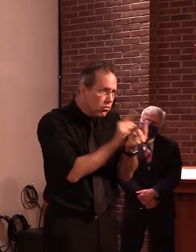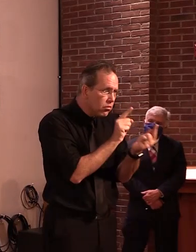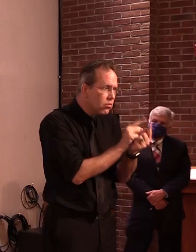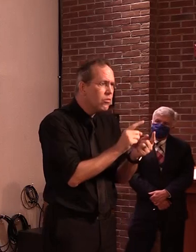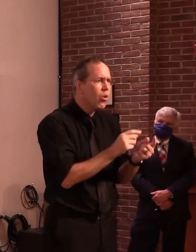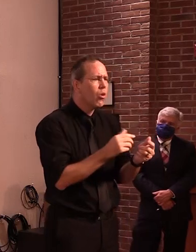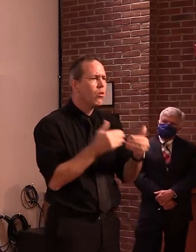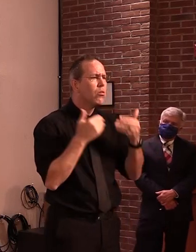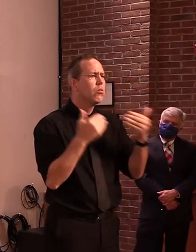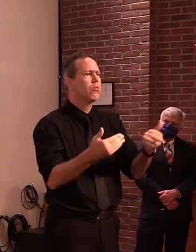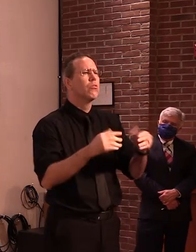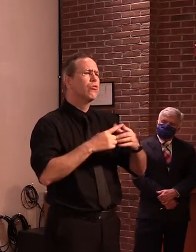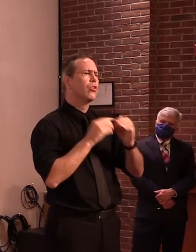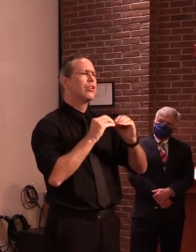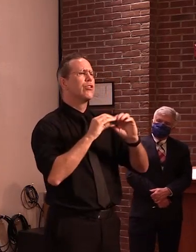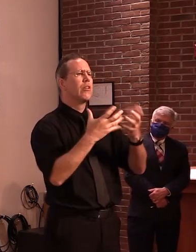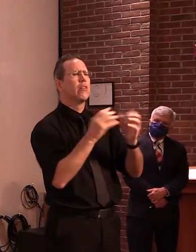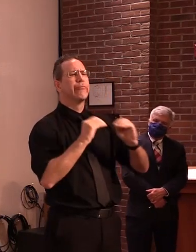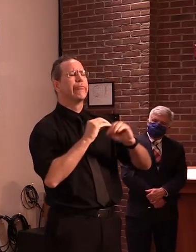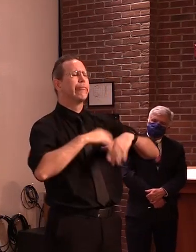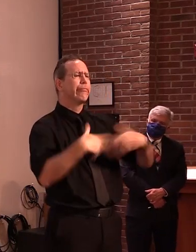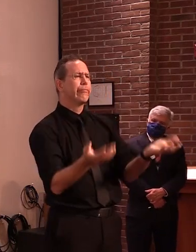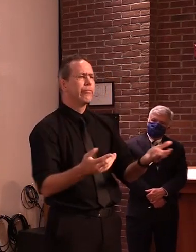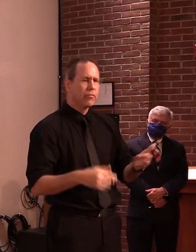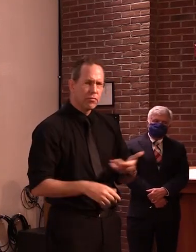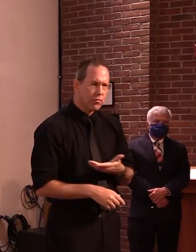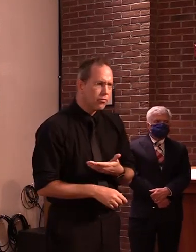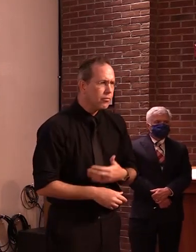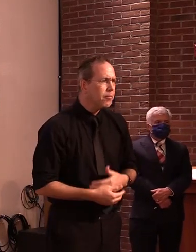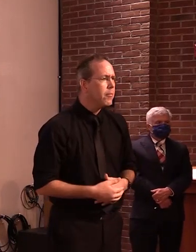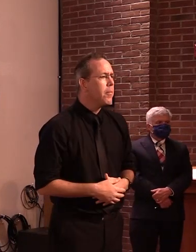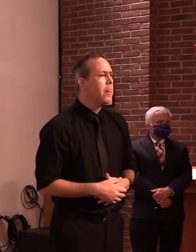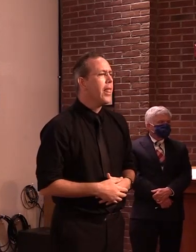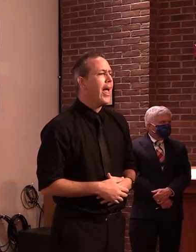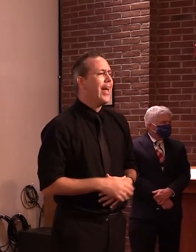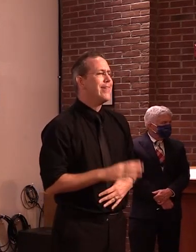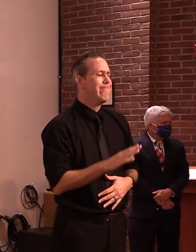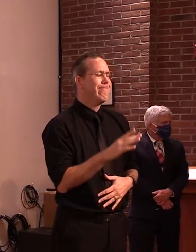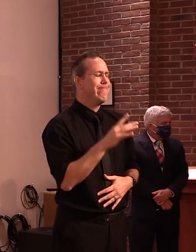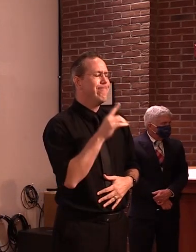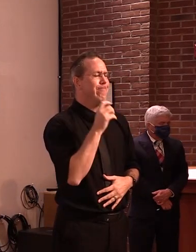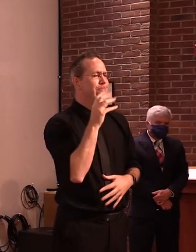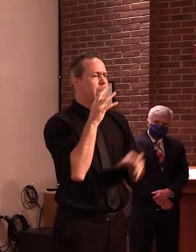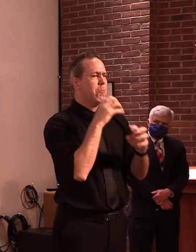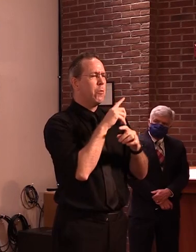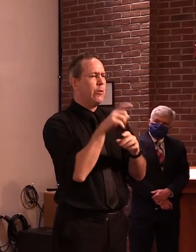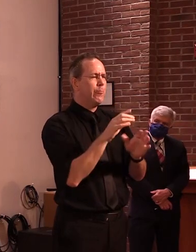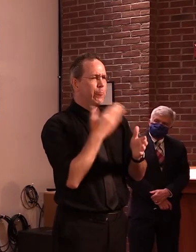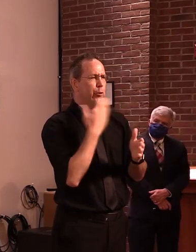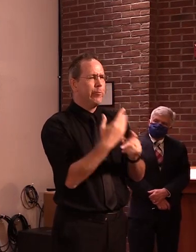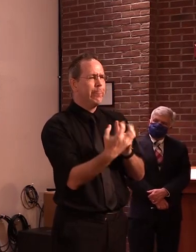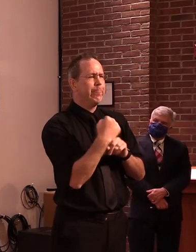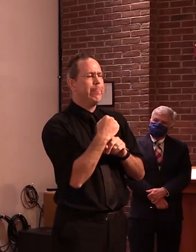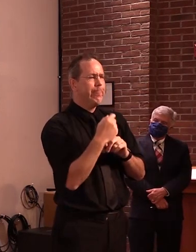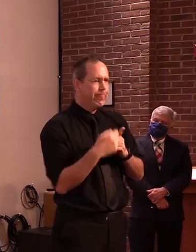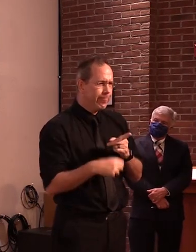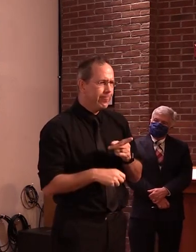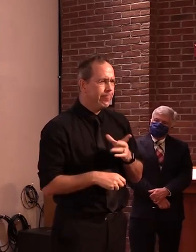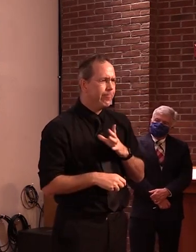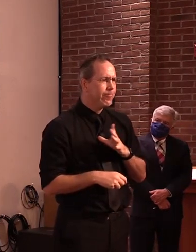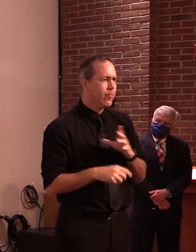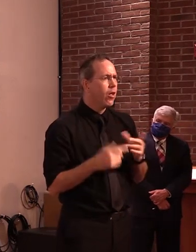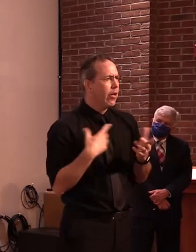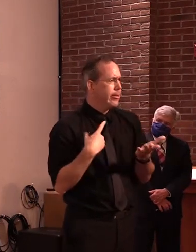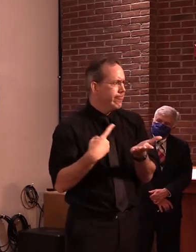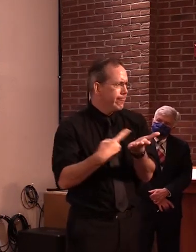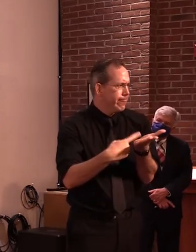Well, you packed a lot into that that question. But I would say we've been working at this for quite some time. As I